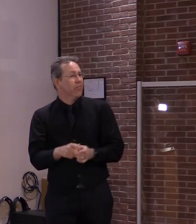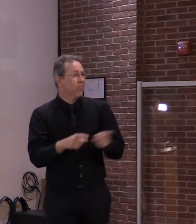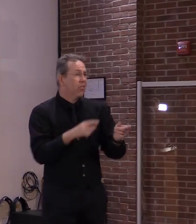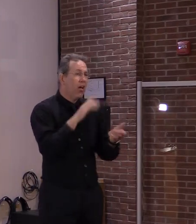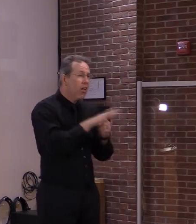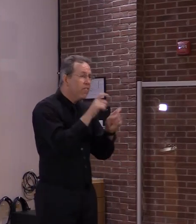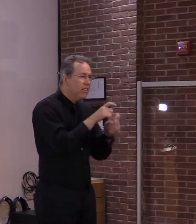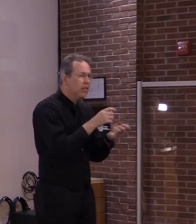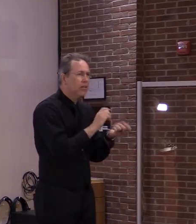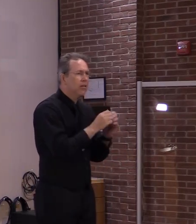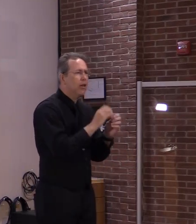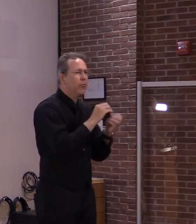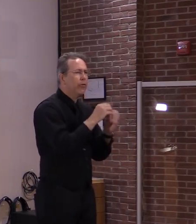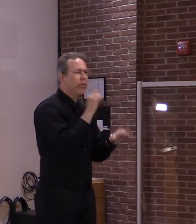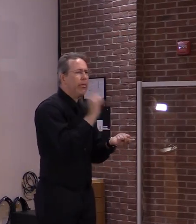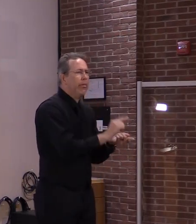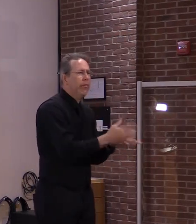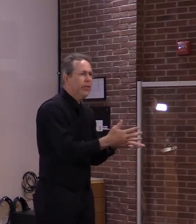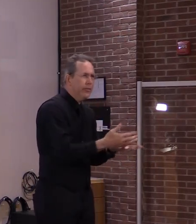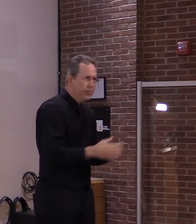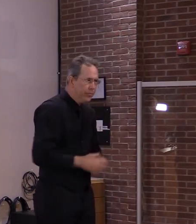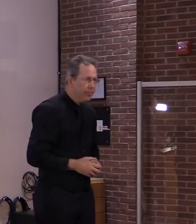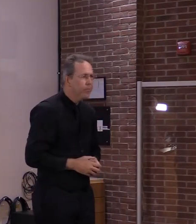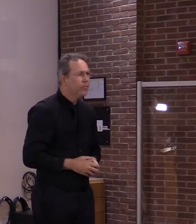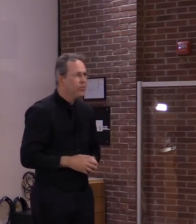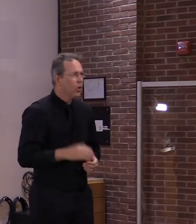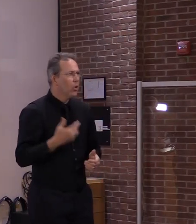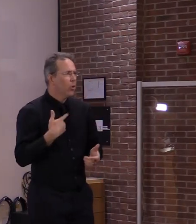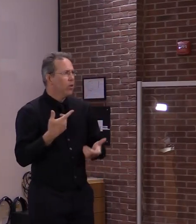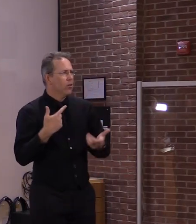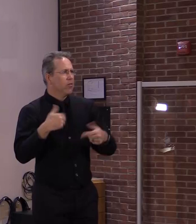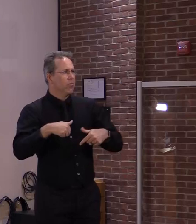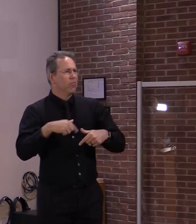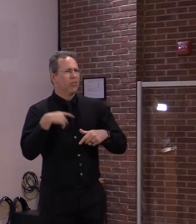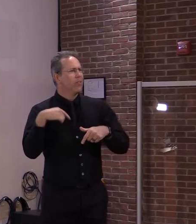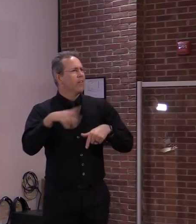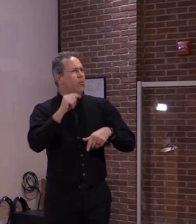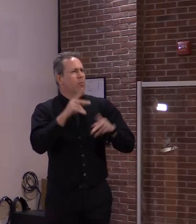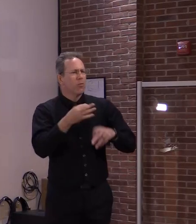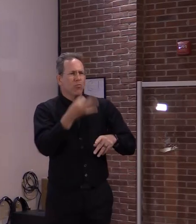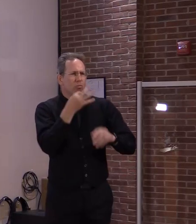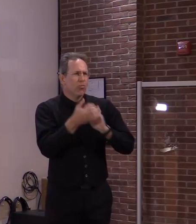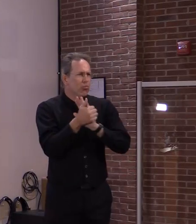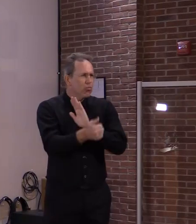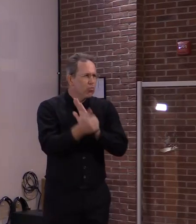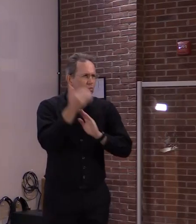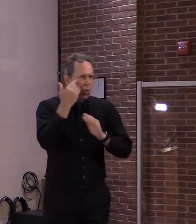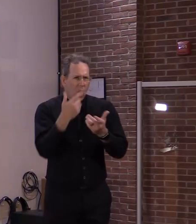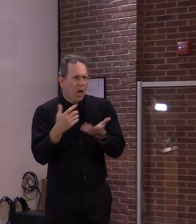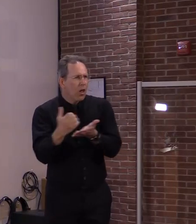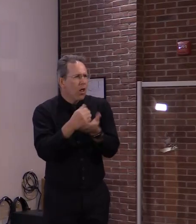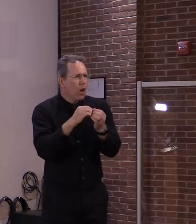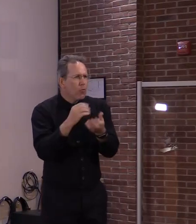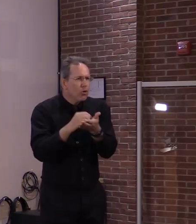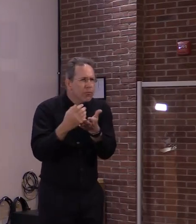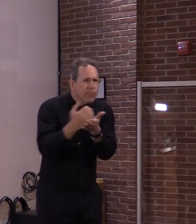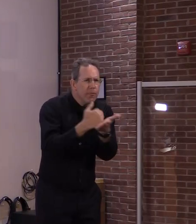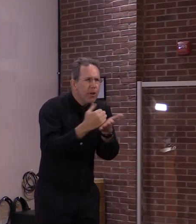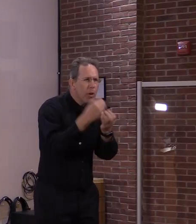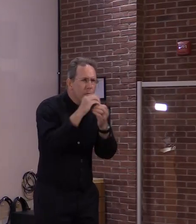my caution here is just don't jump to premature conclusions, because when we're dealing with a national figure that's